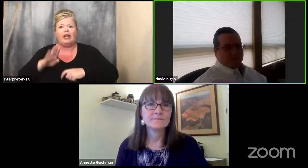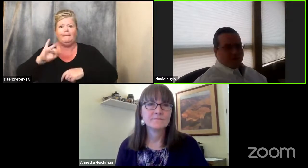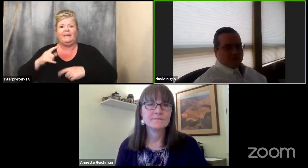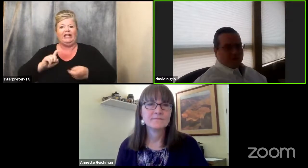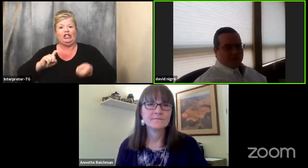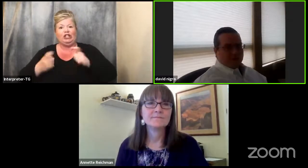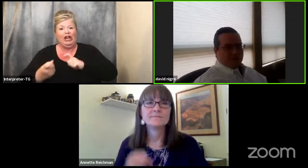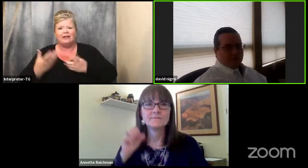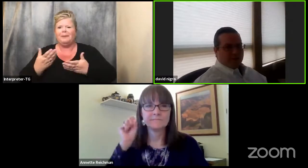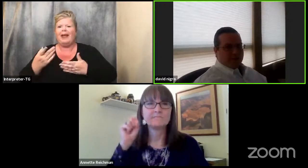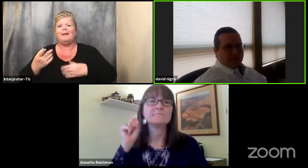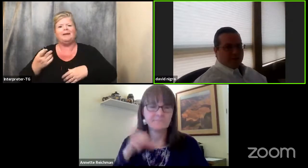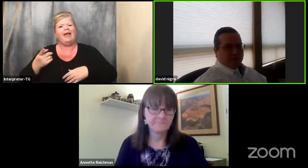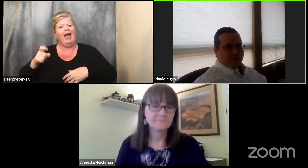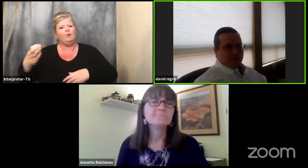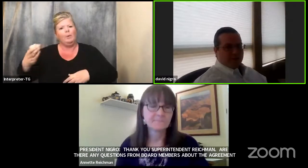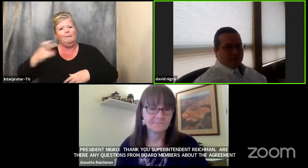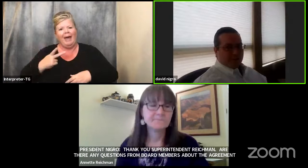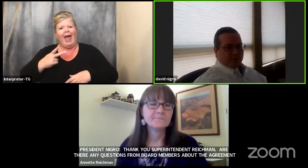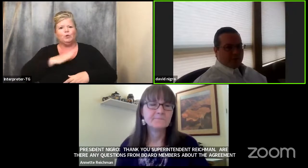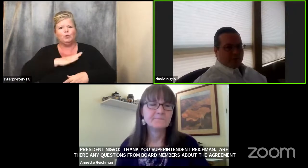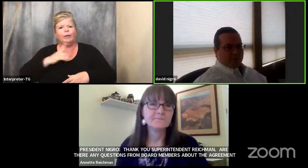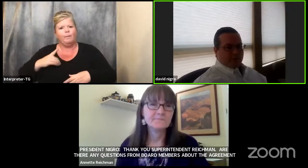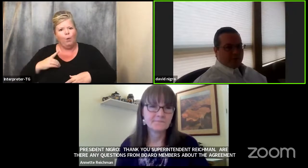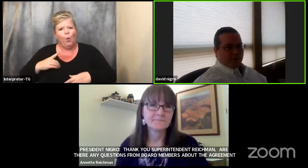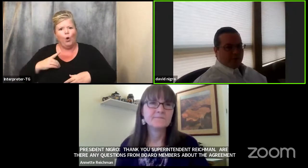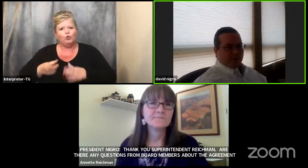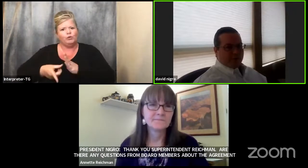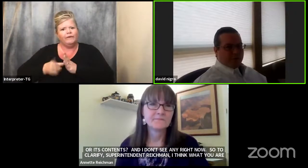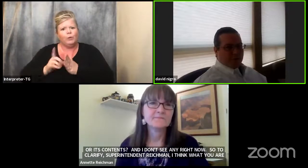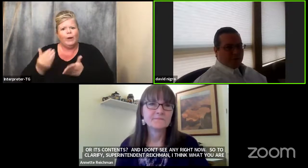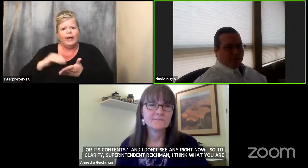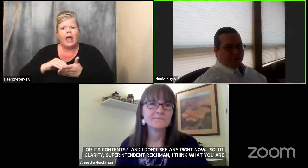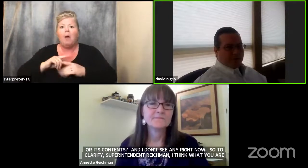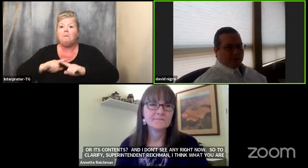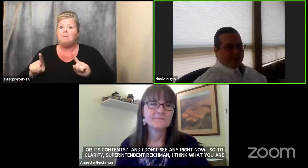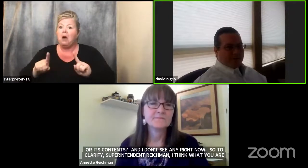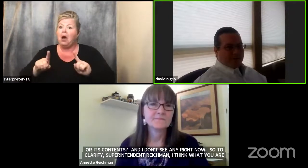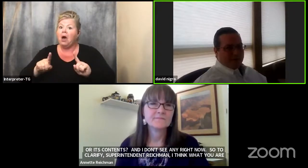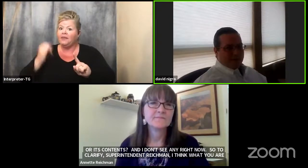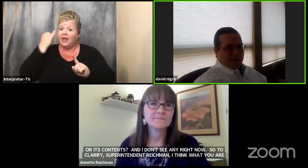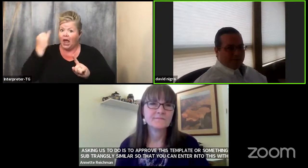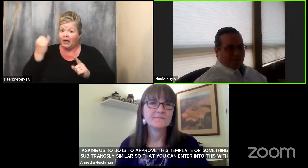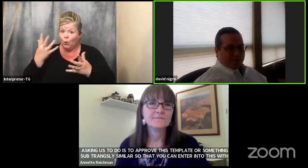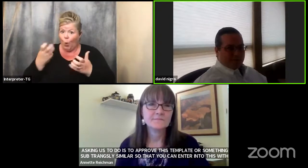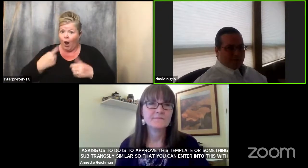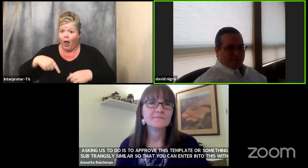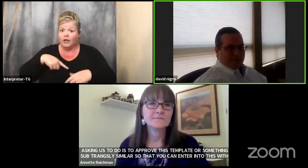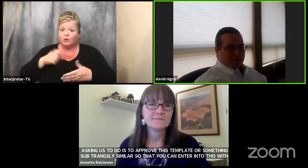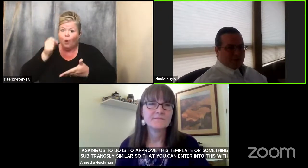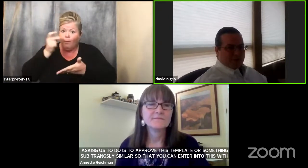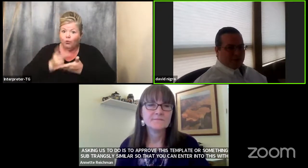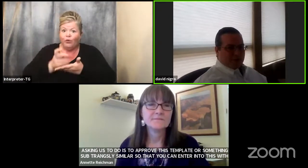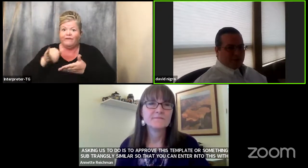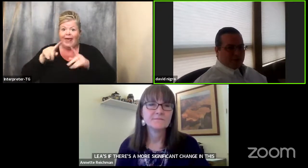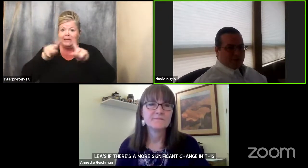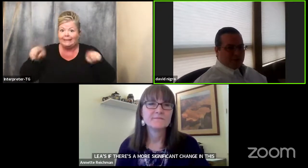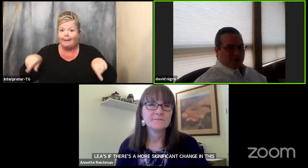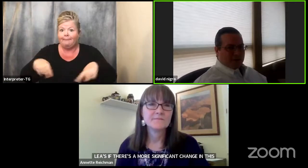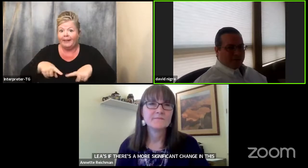back to us. But the idea is that we would approve this template and substantially